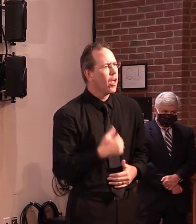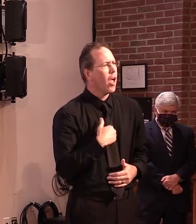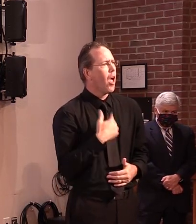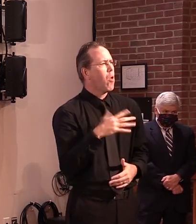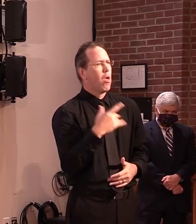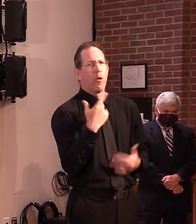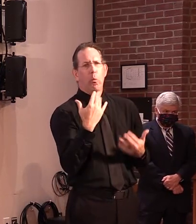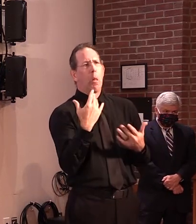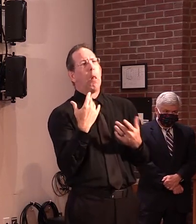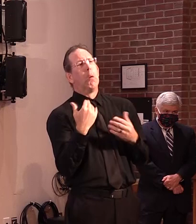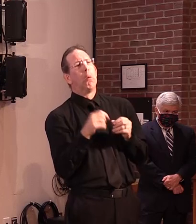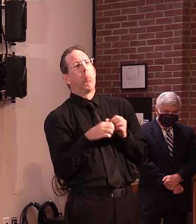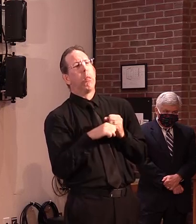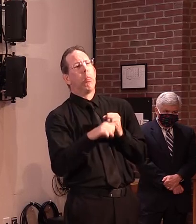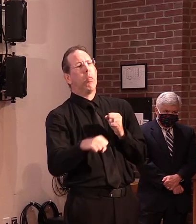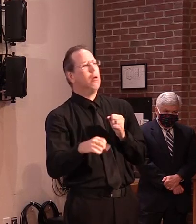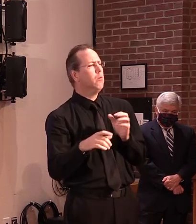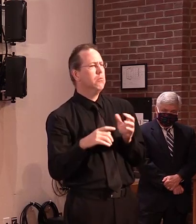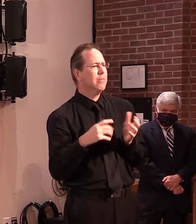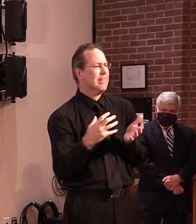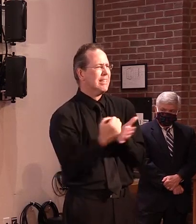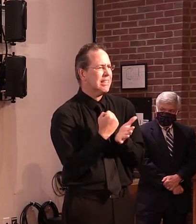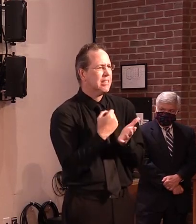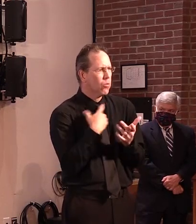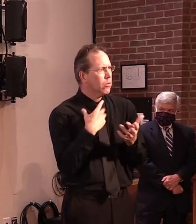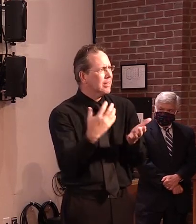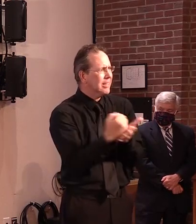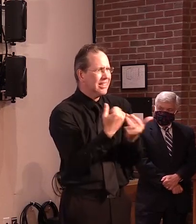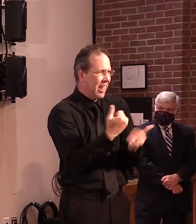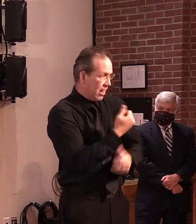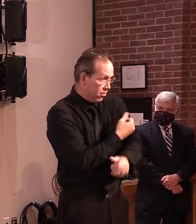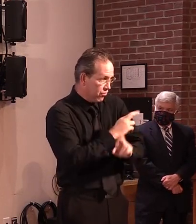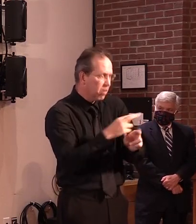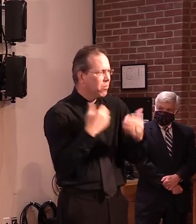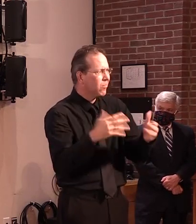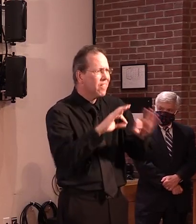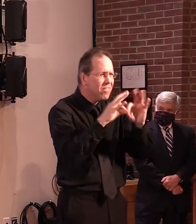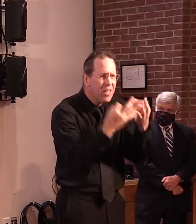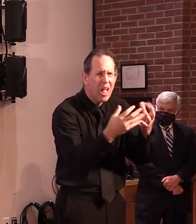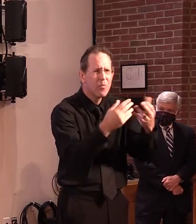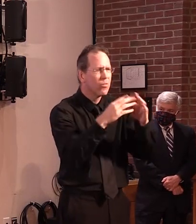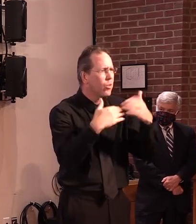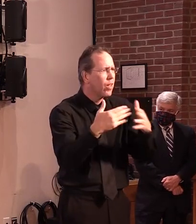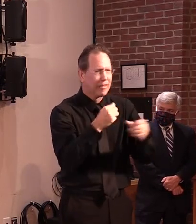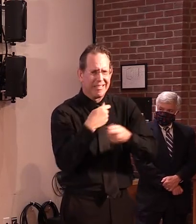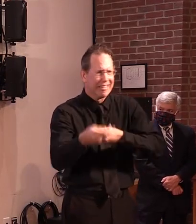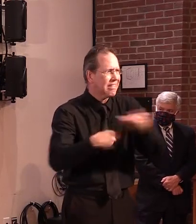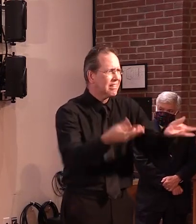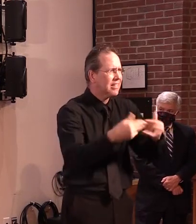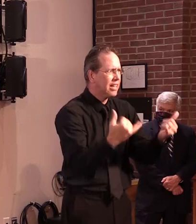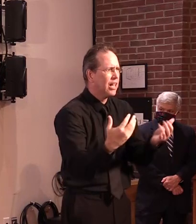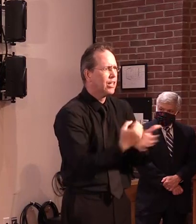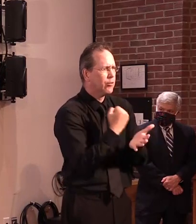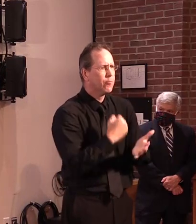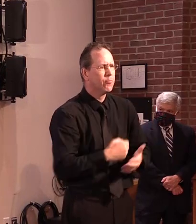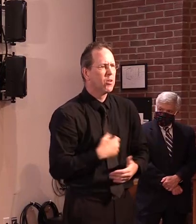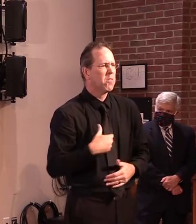nor would I hesitate to recommend that my entire family do it. So I feel good about it. Thank you. Thank you.